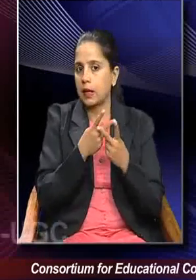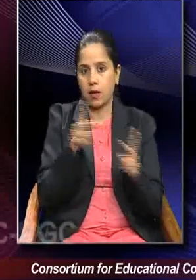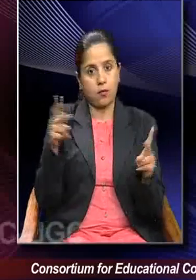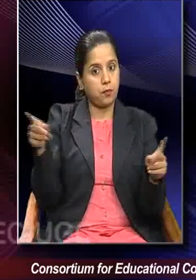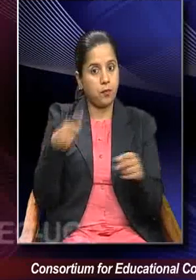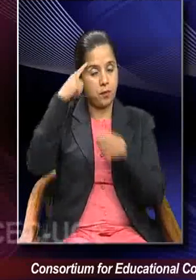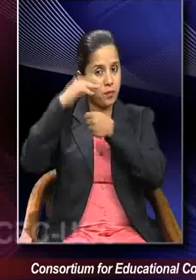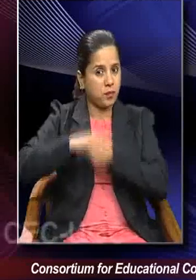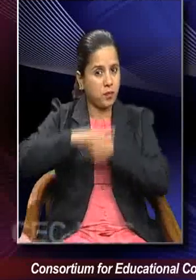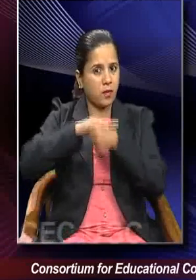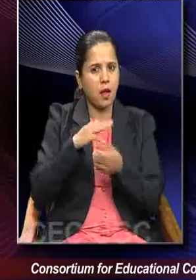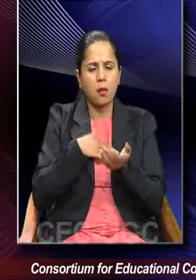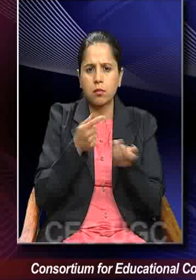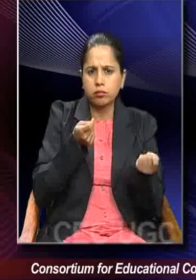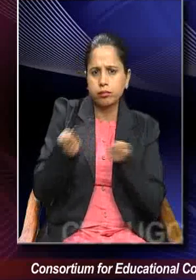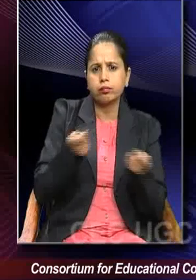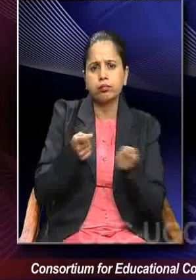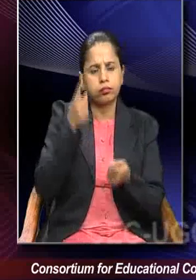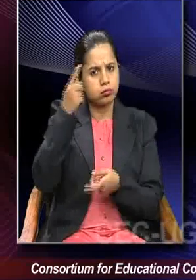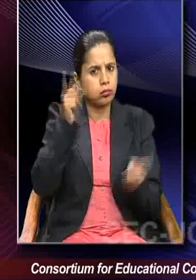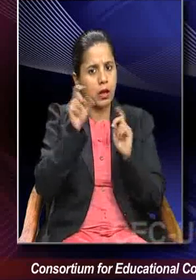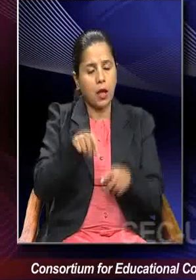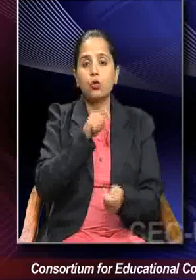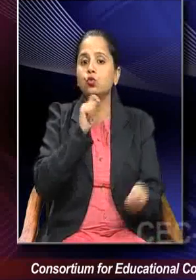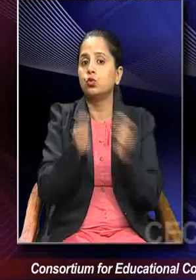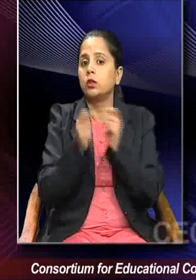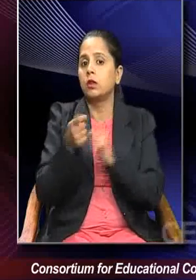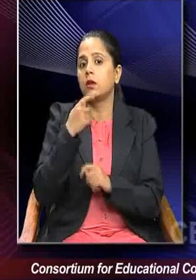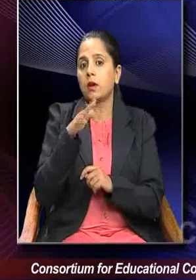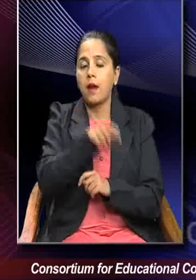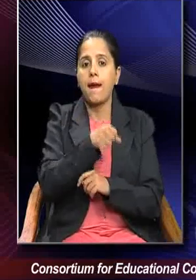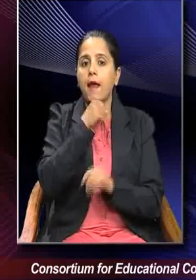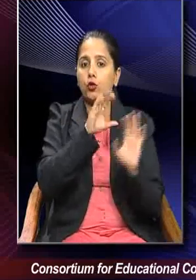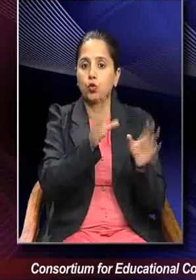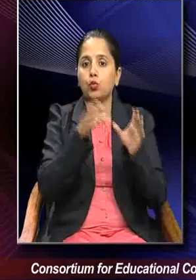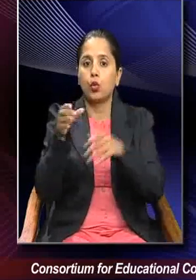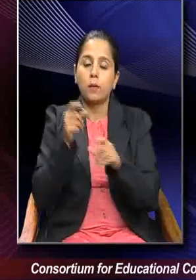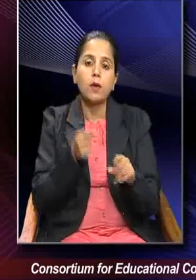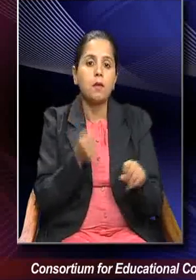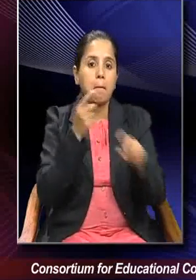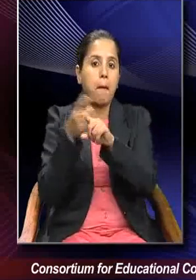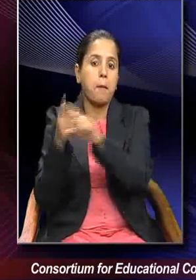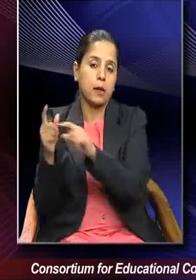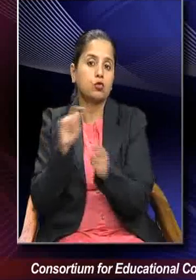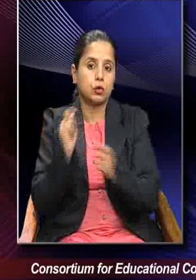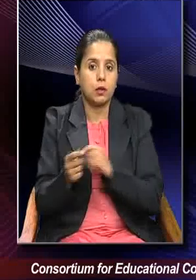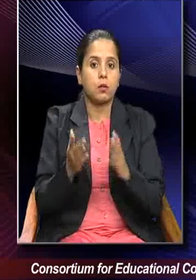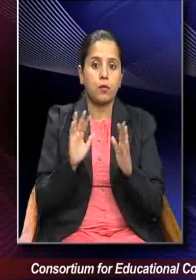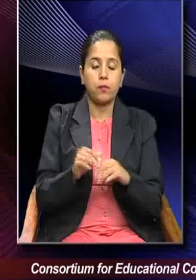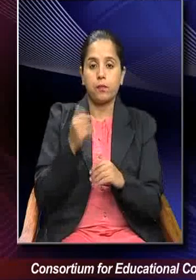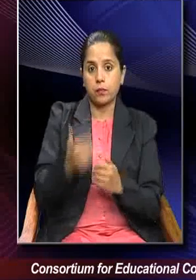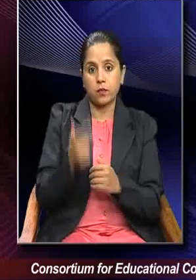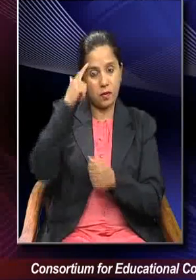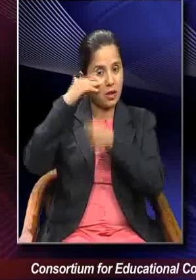management strategies can change based on the age group. An introduction of